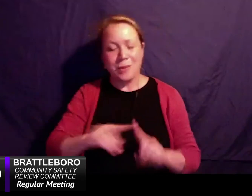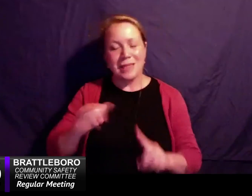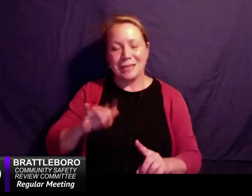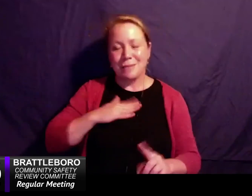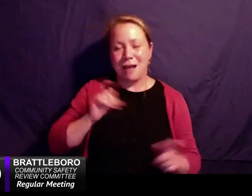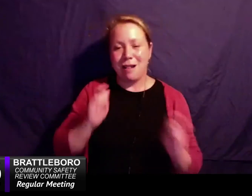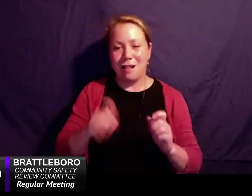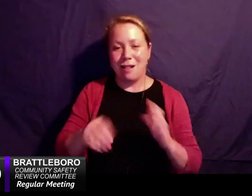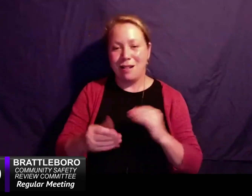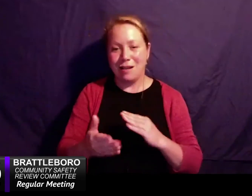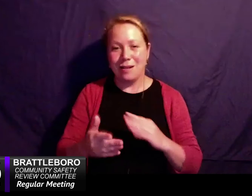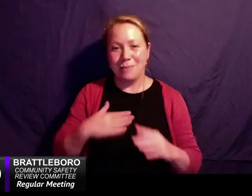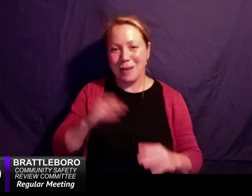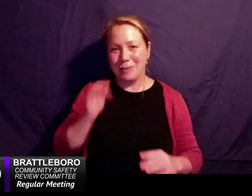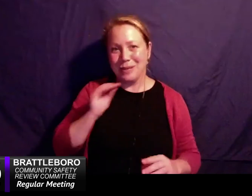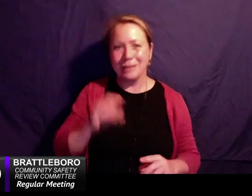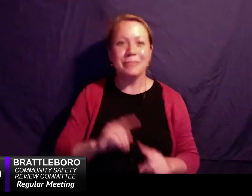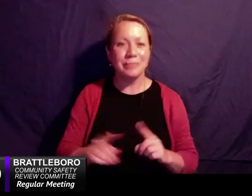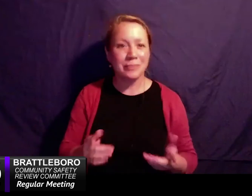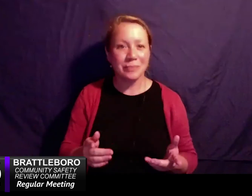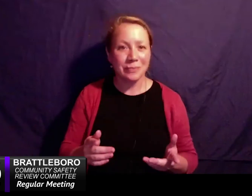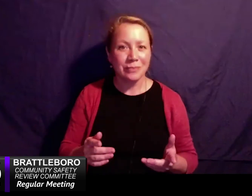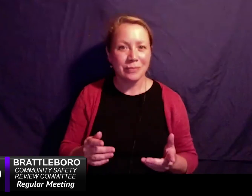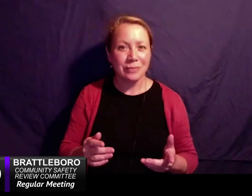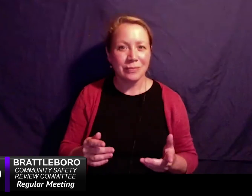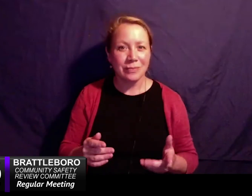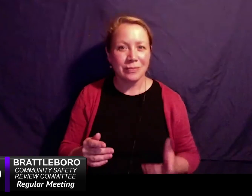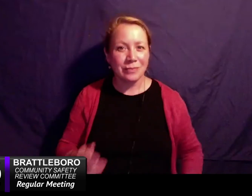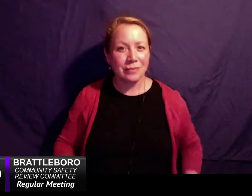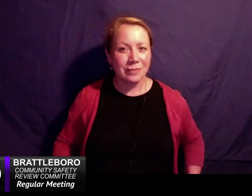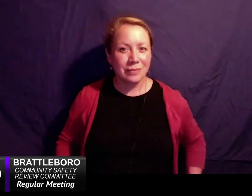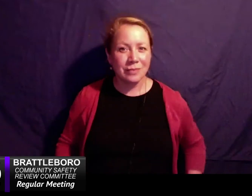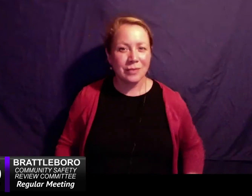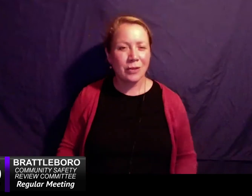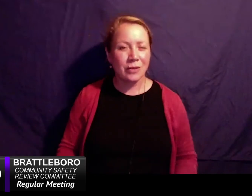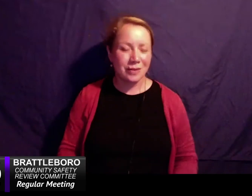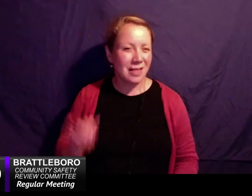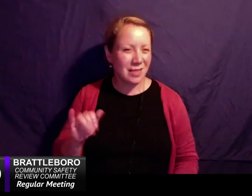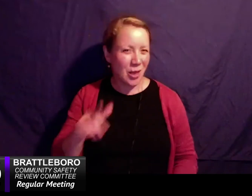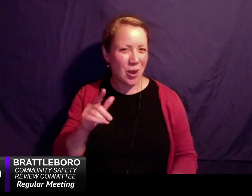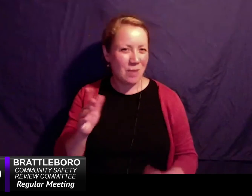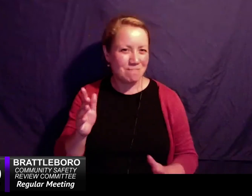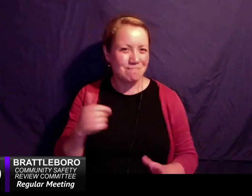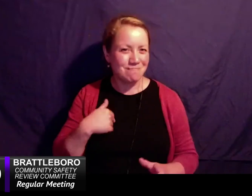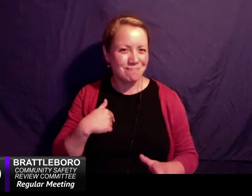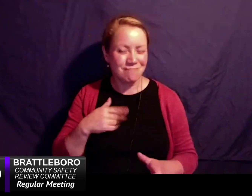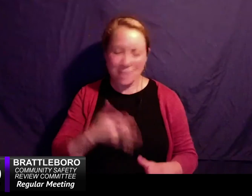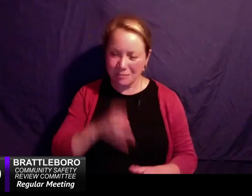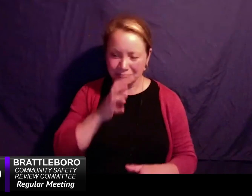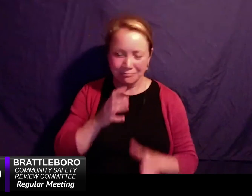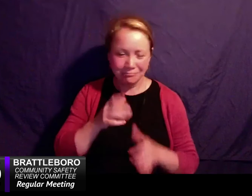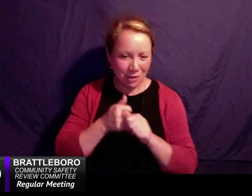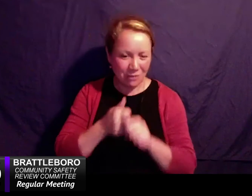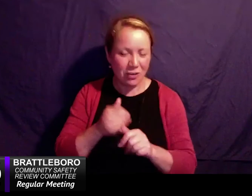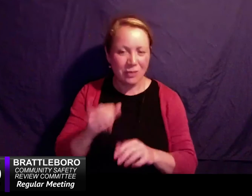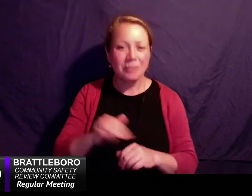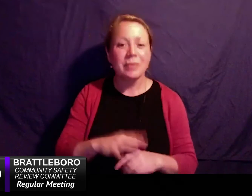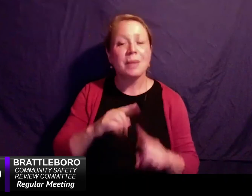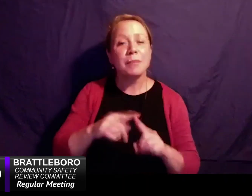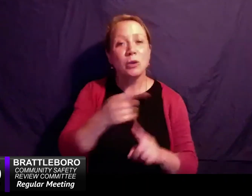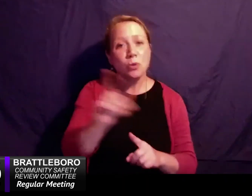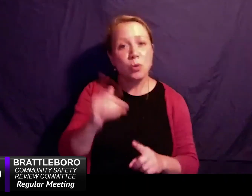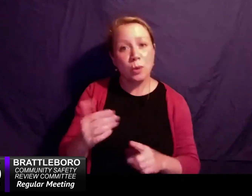editorializing. I don't think I slid reverence in here, but you all will provide accountability to